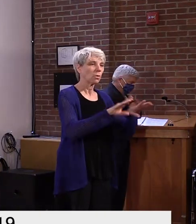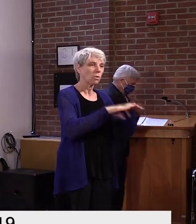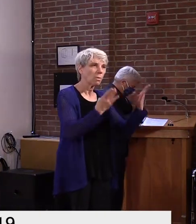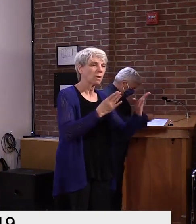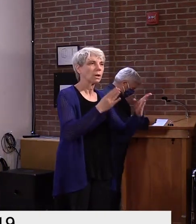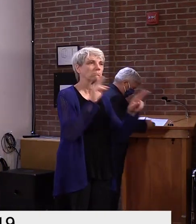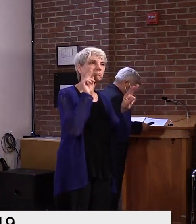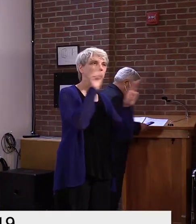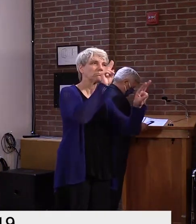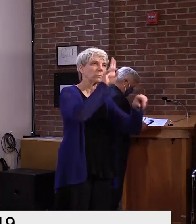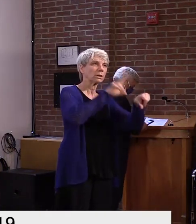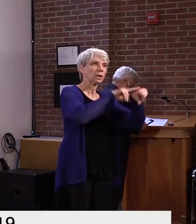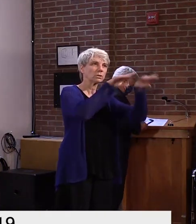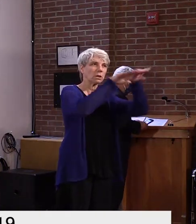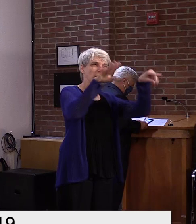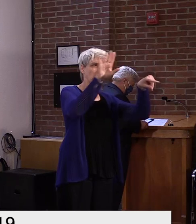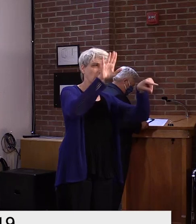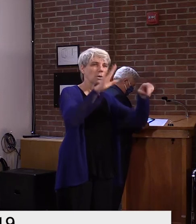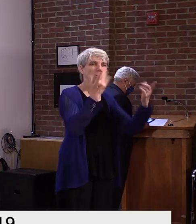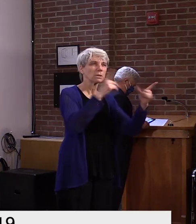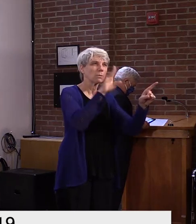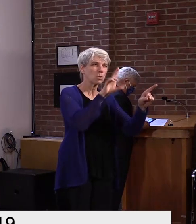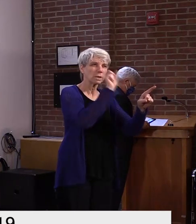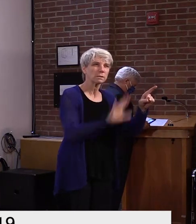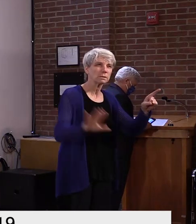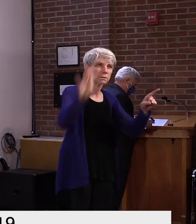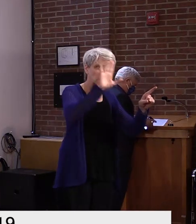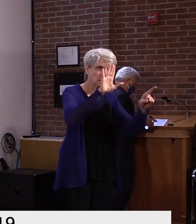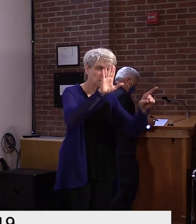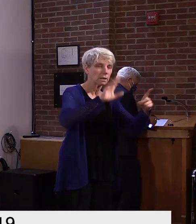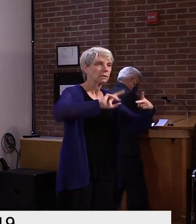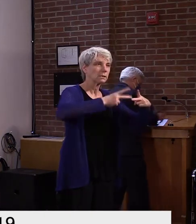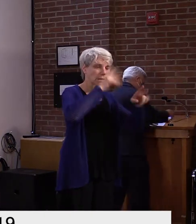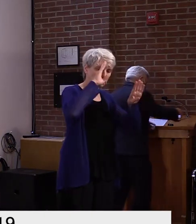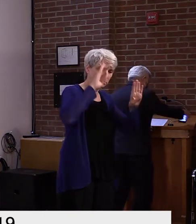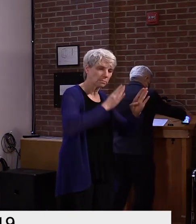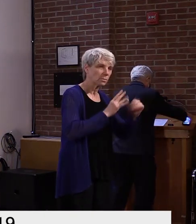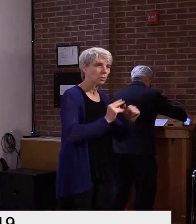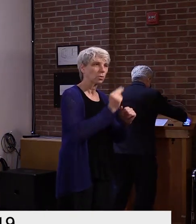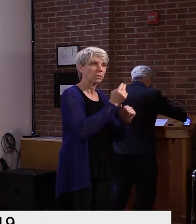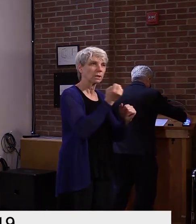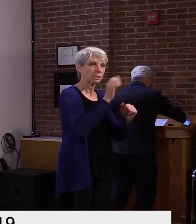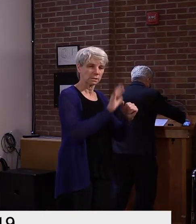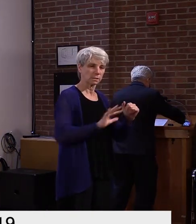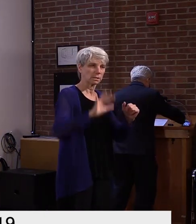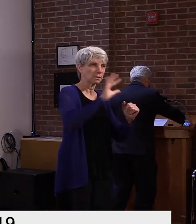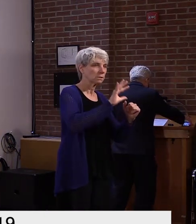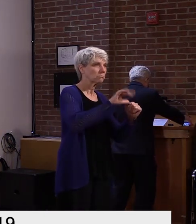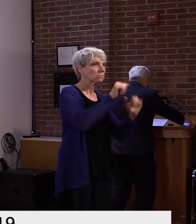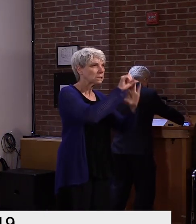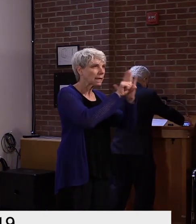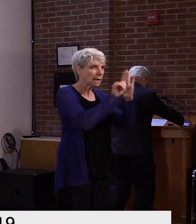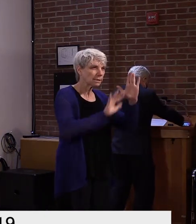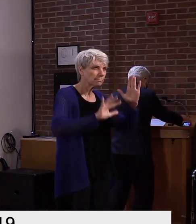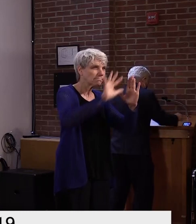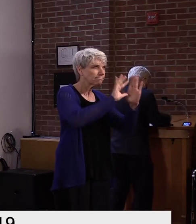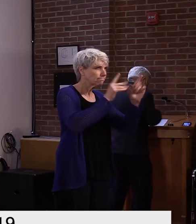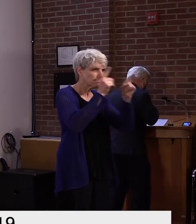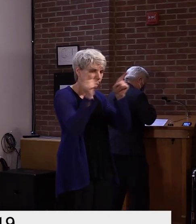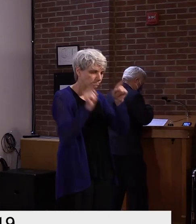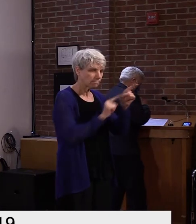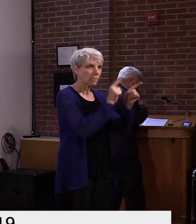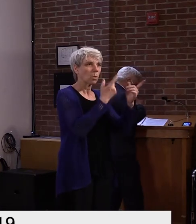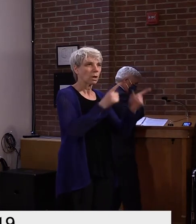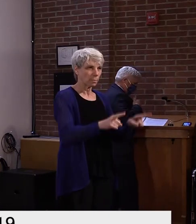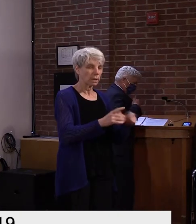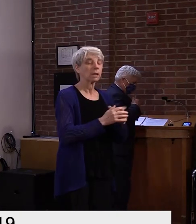trends on the national scene and the national data, turning then to our regional data closer to home here in the Northeast, some